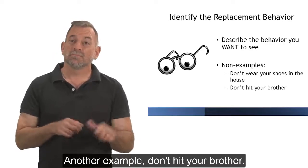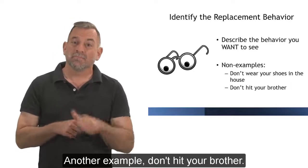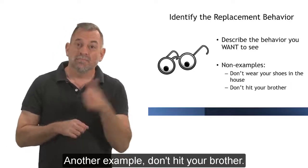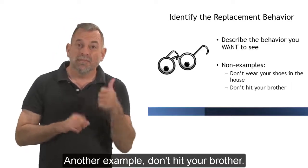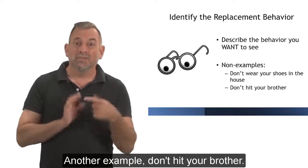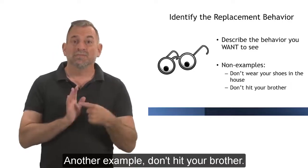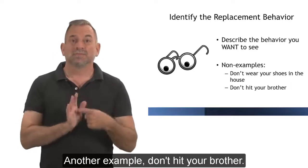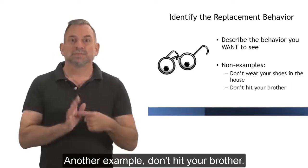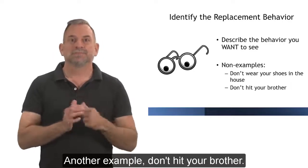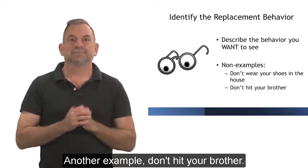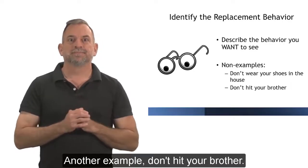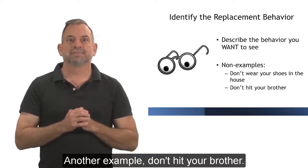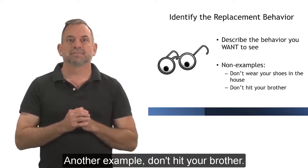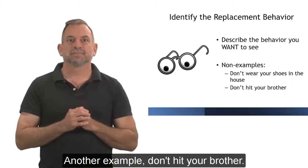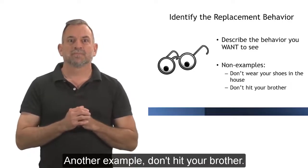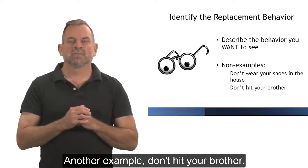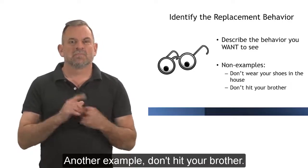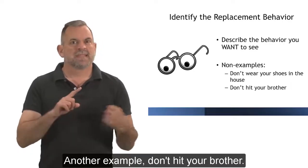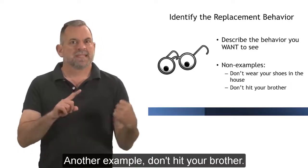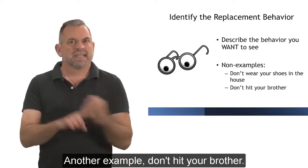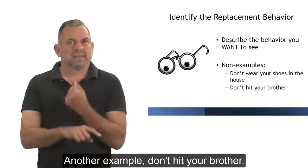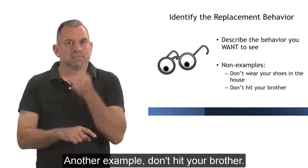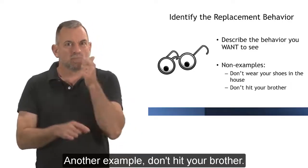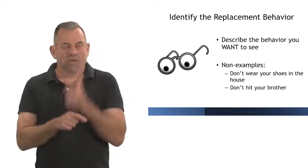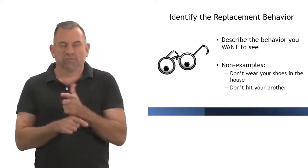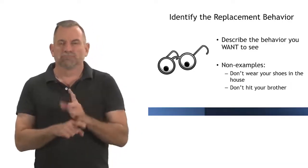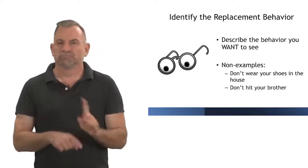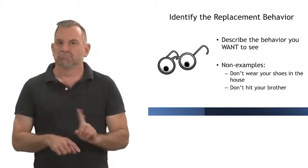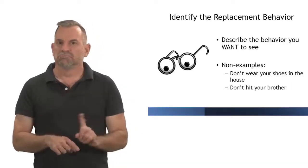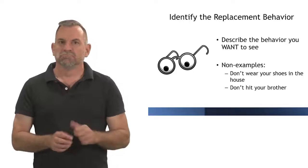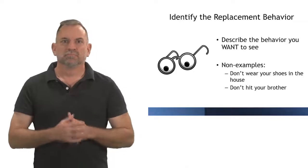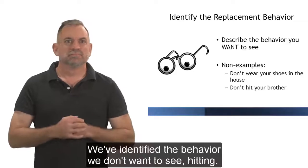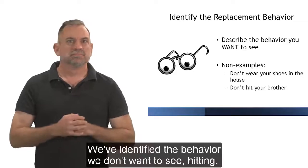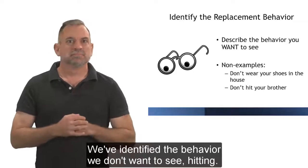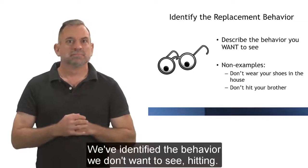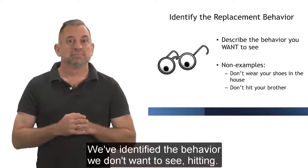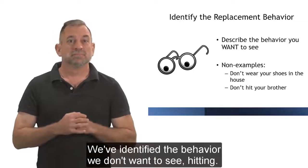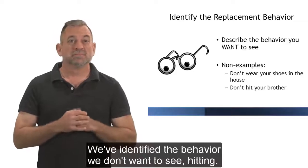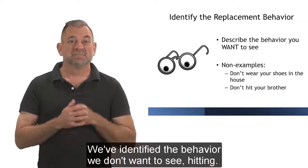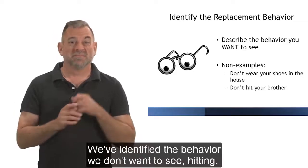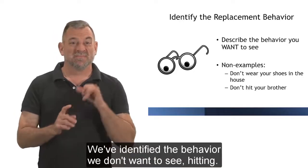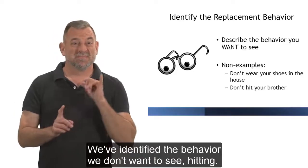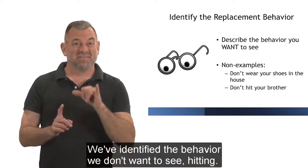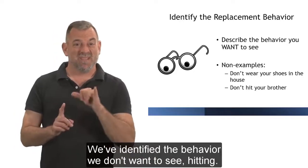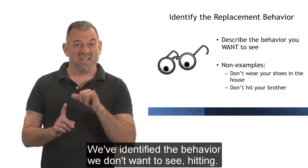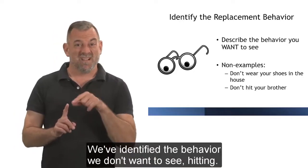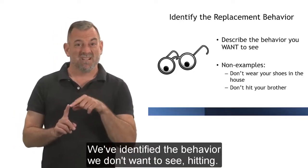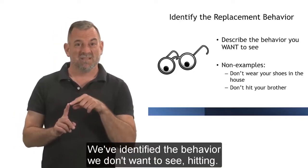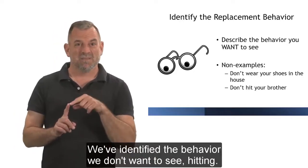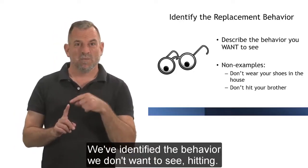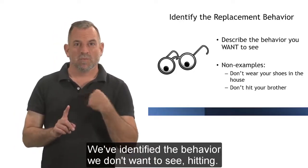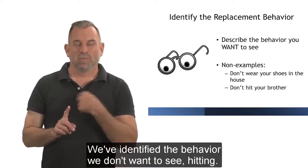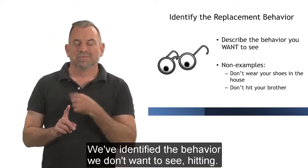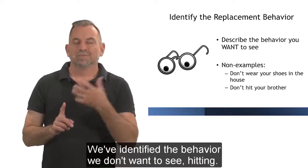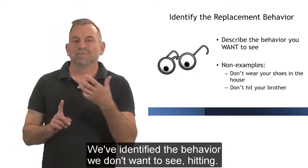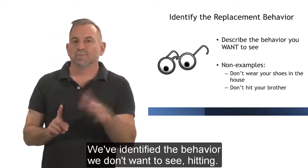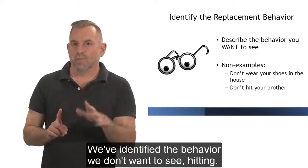Another example, don't hit your brother. We've identified the behavior we don't want to